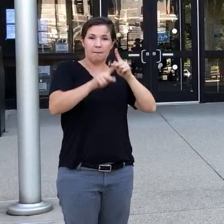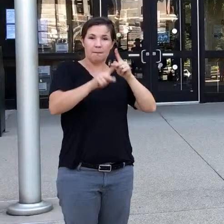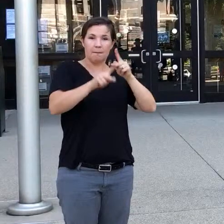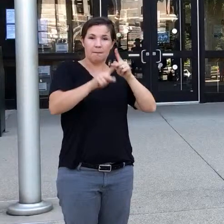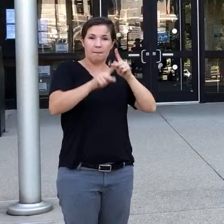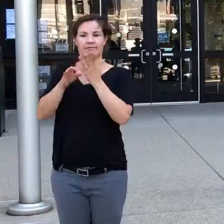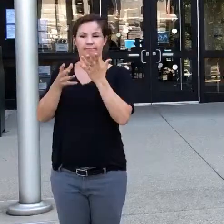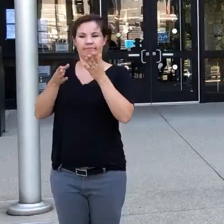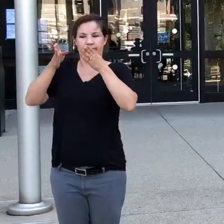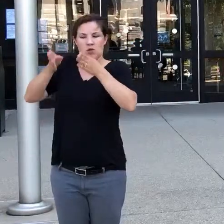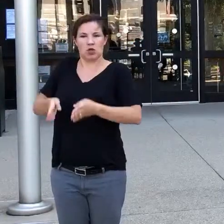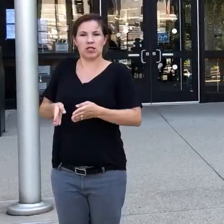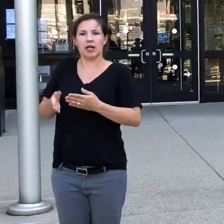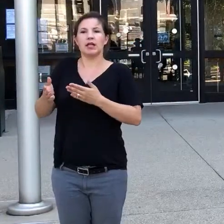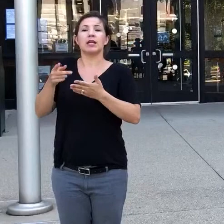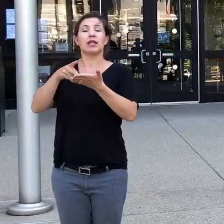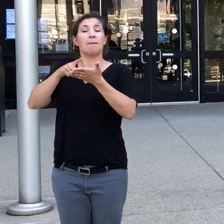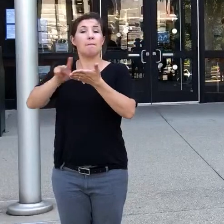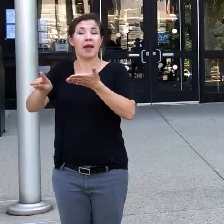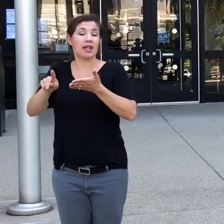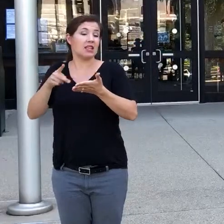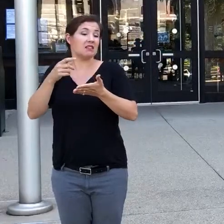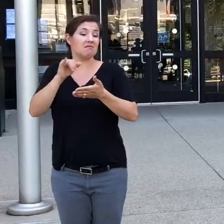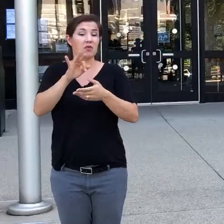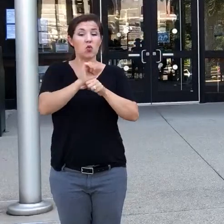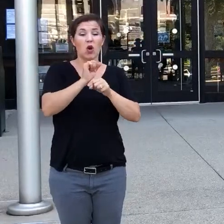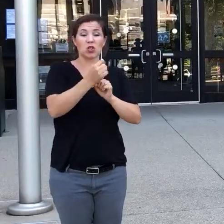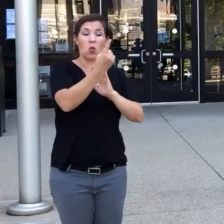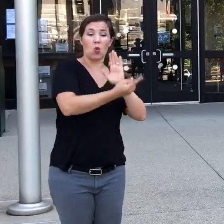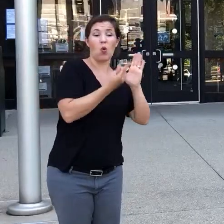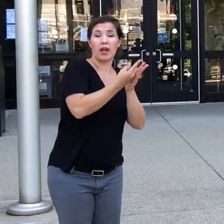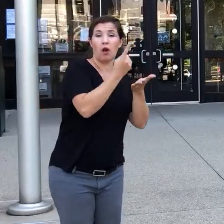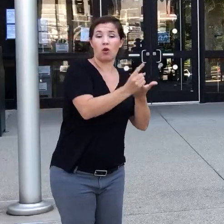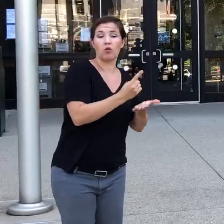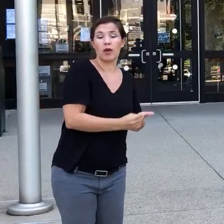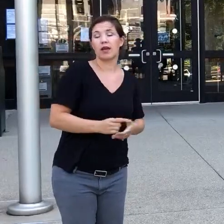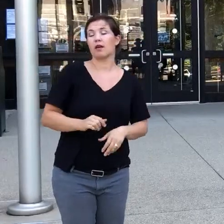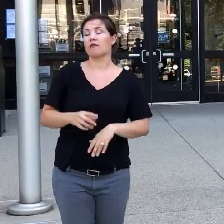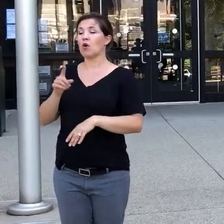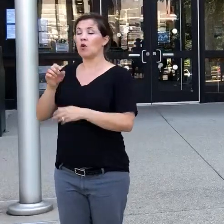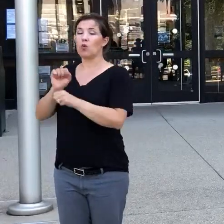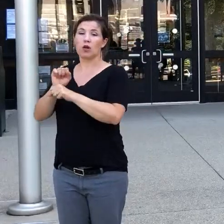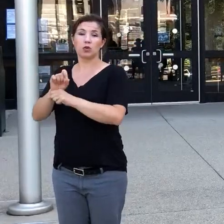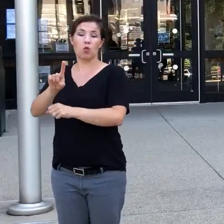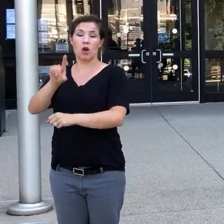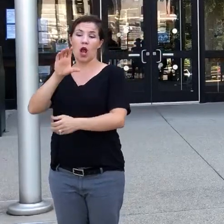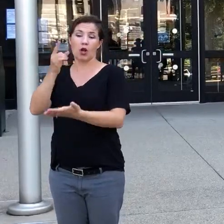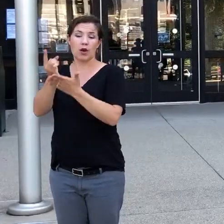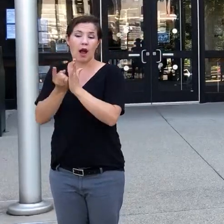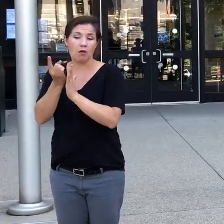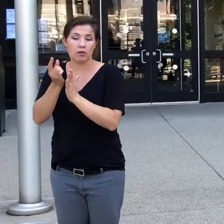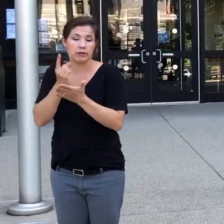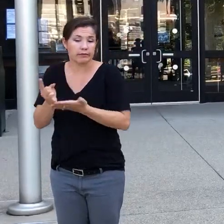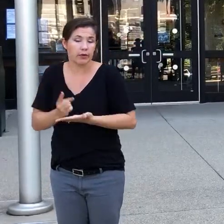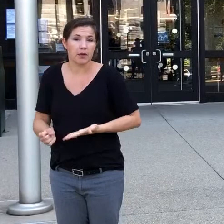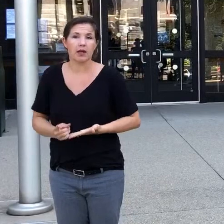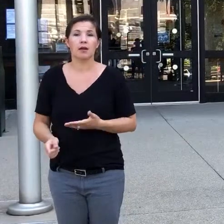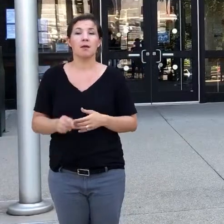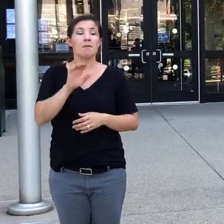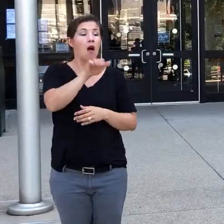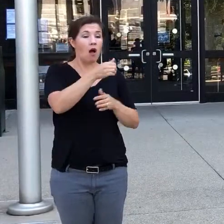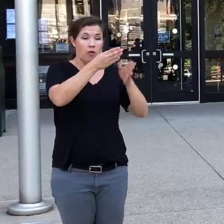paid a salary whether he works 1 hour a week or 100 hours a week. But the other individuals who received